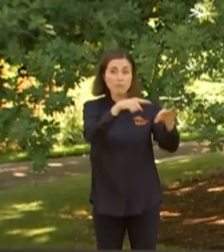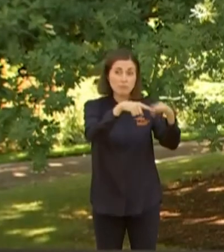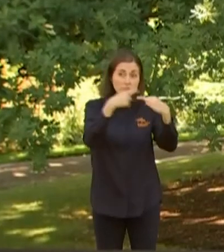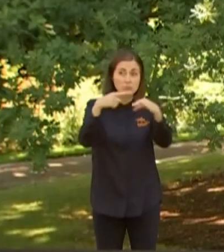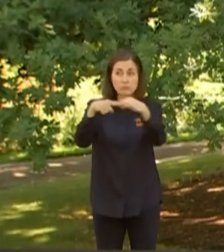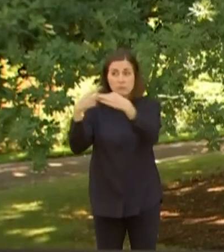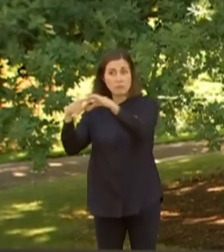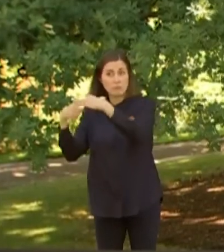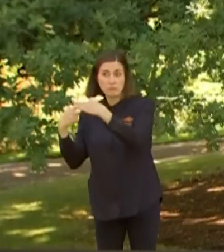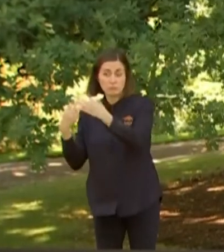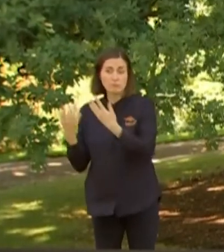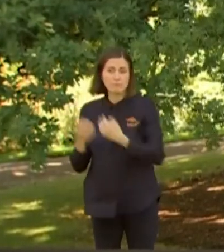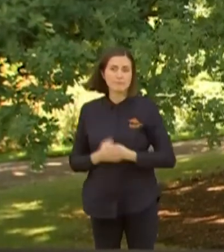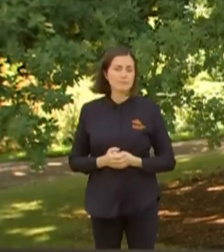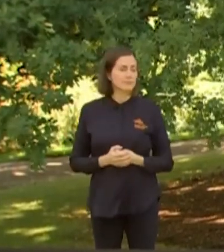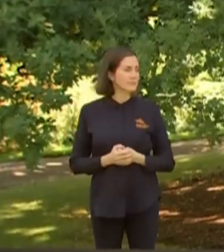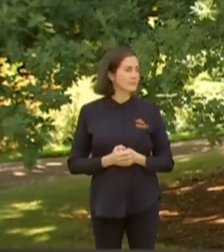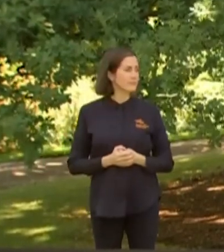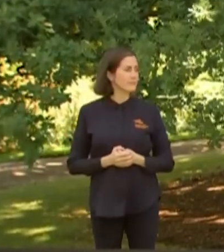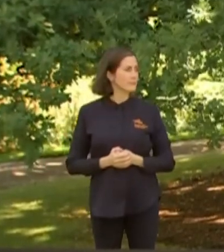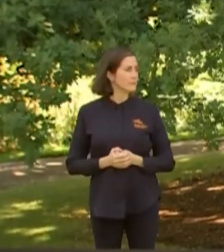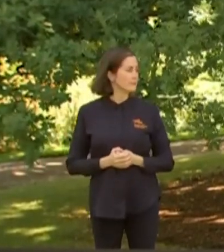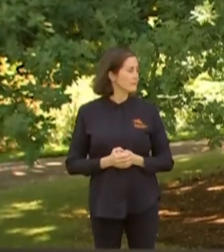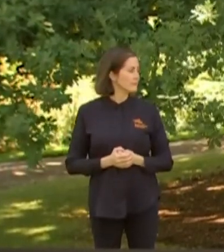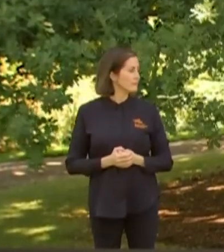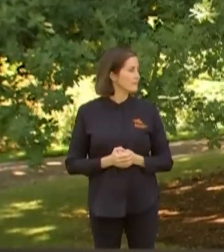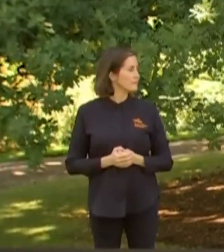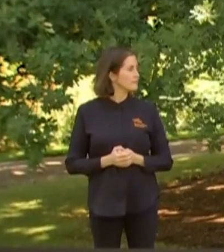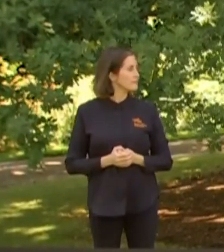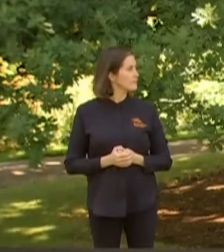or any other matters.